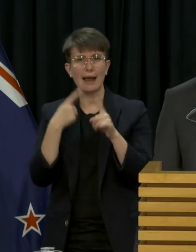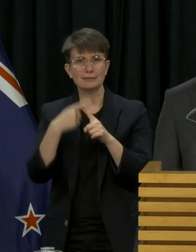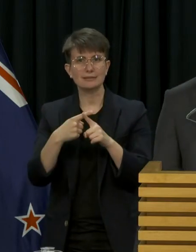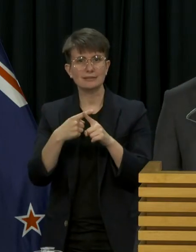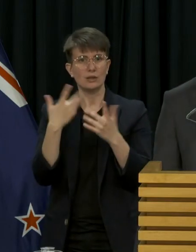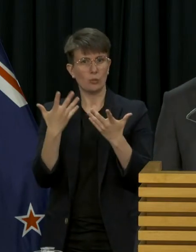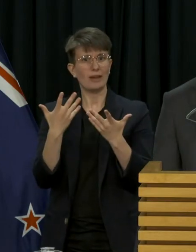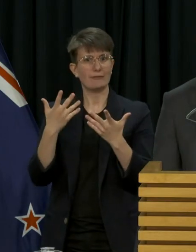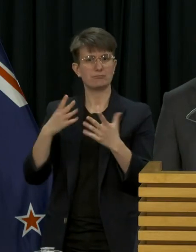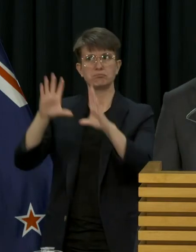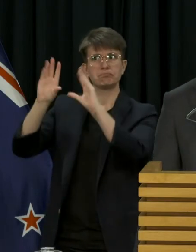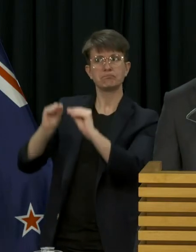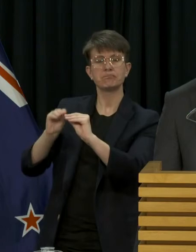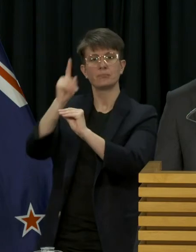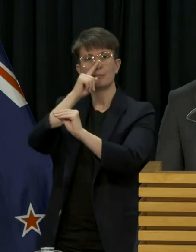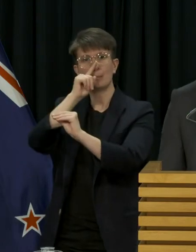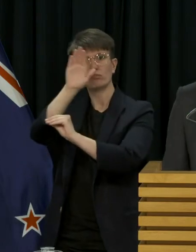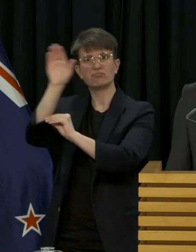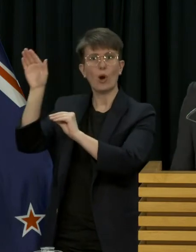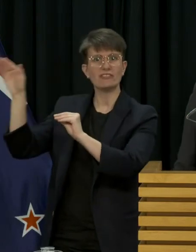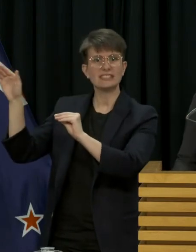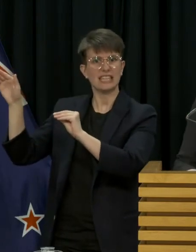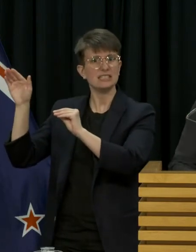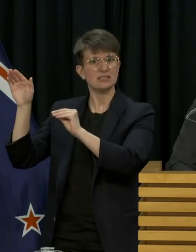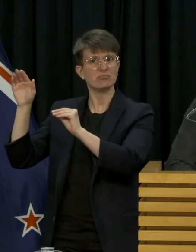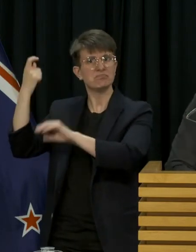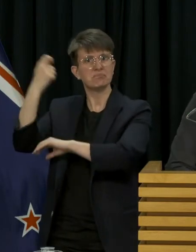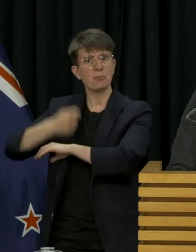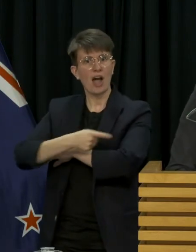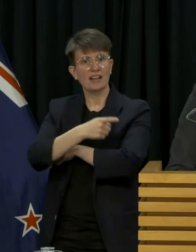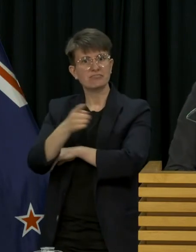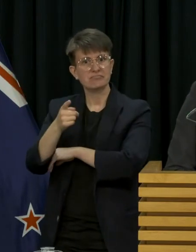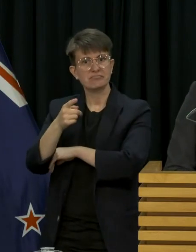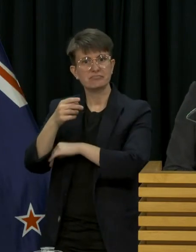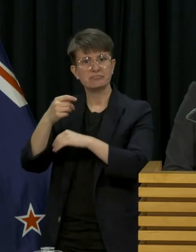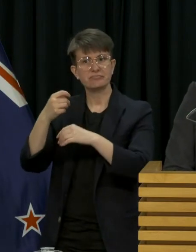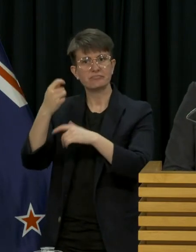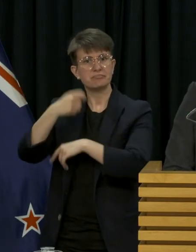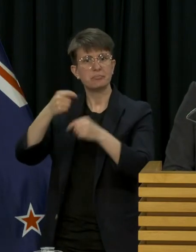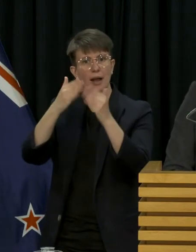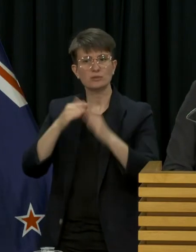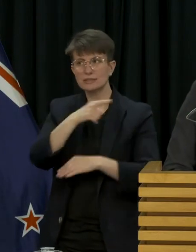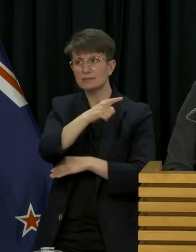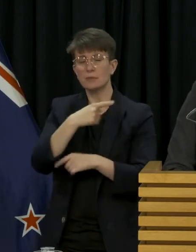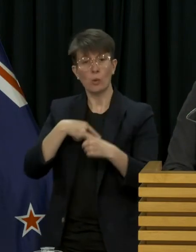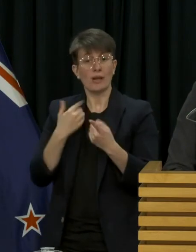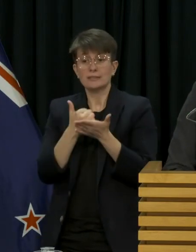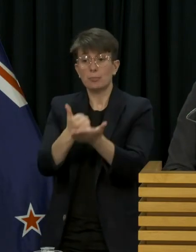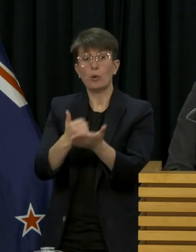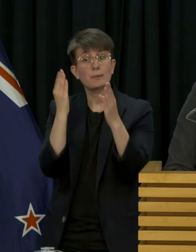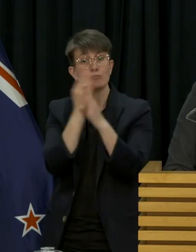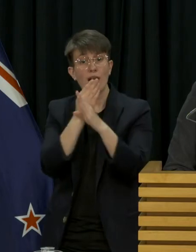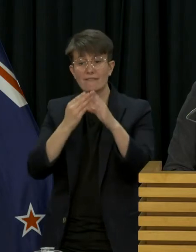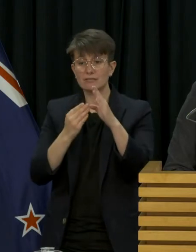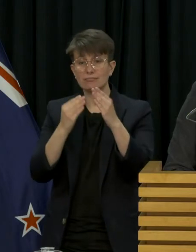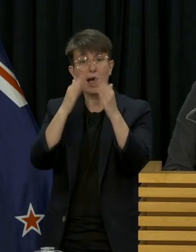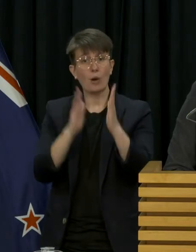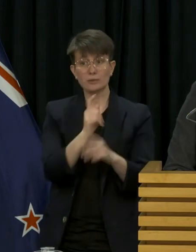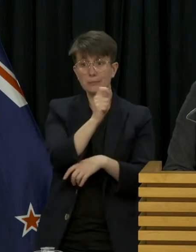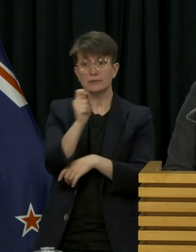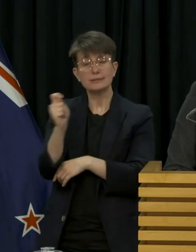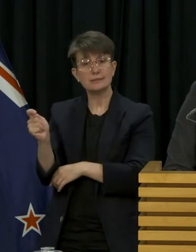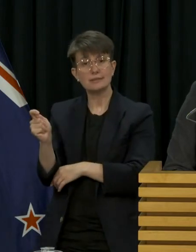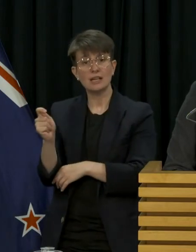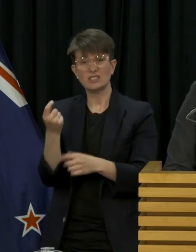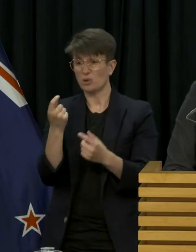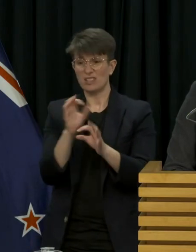into progressive home ownership, as well as supporting private developers. And so there is not one thing that will solve this crisis. We